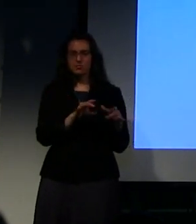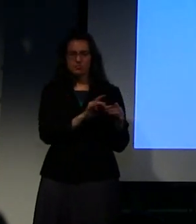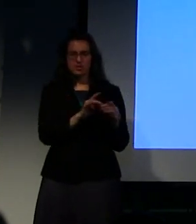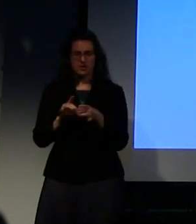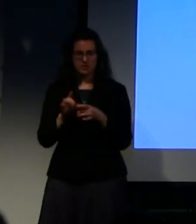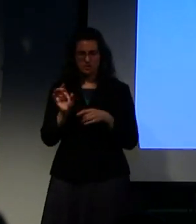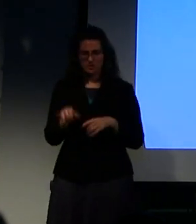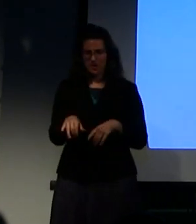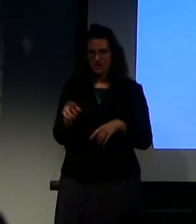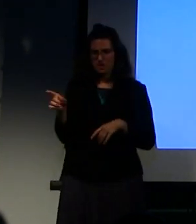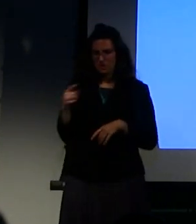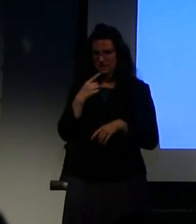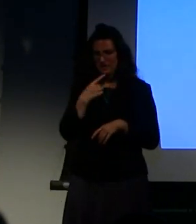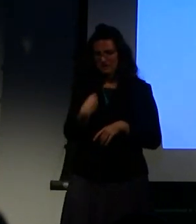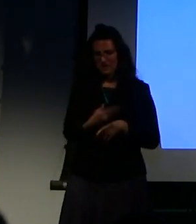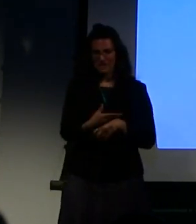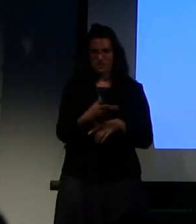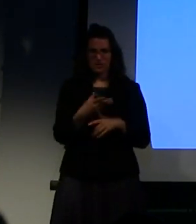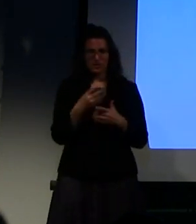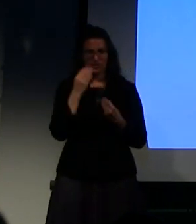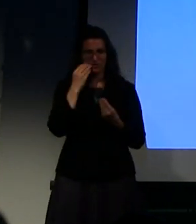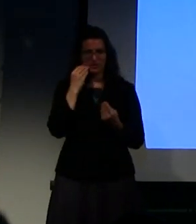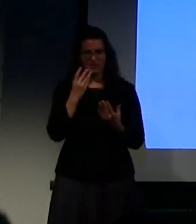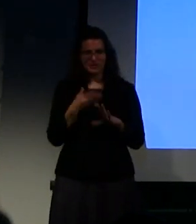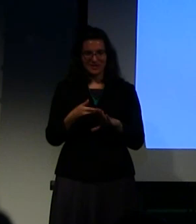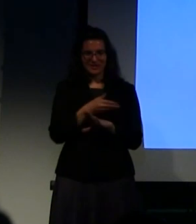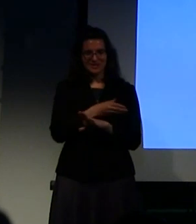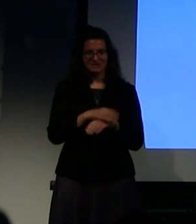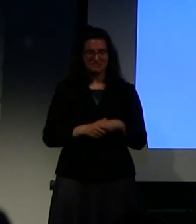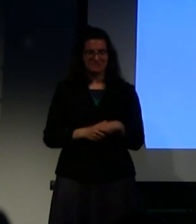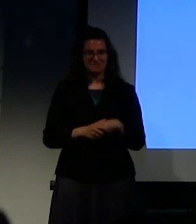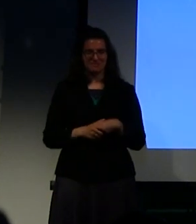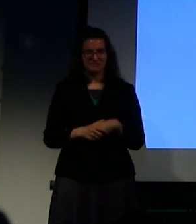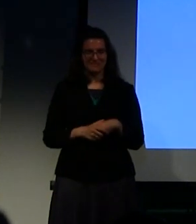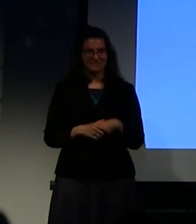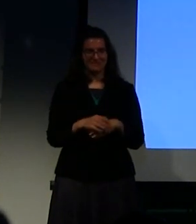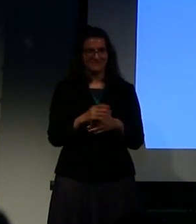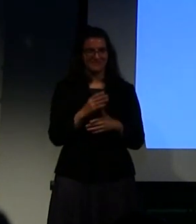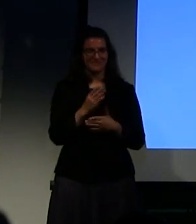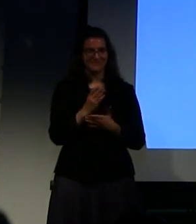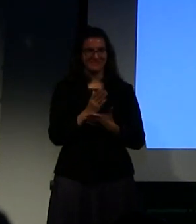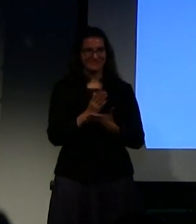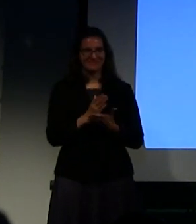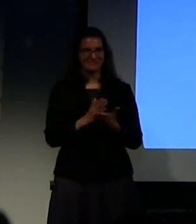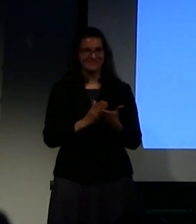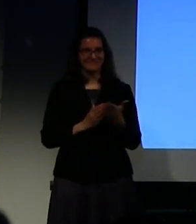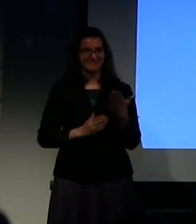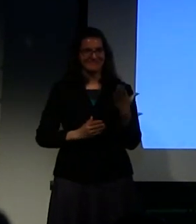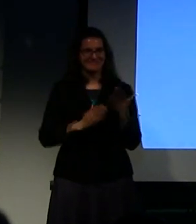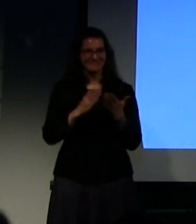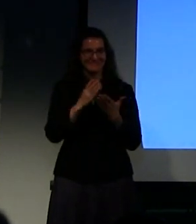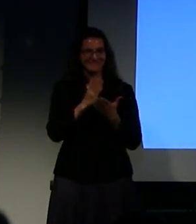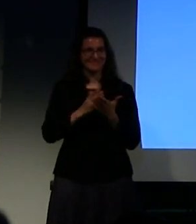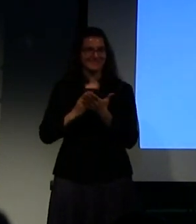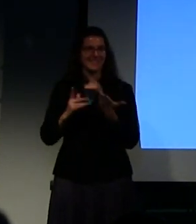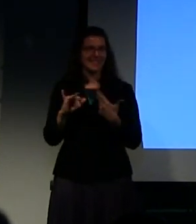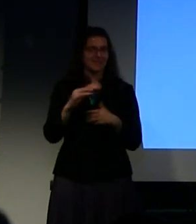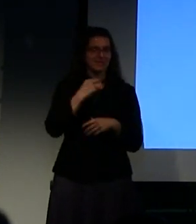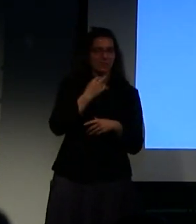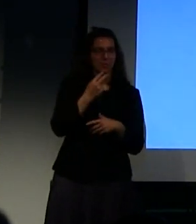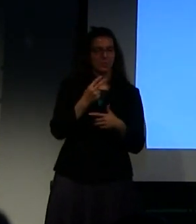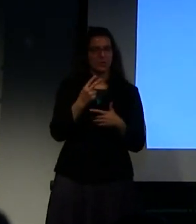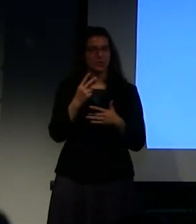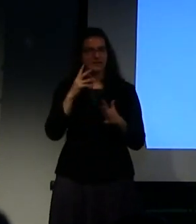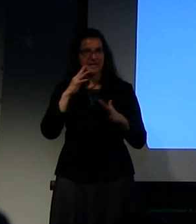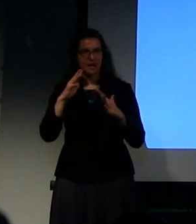you said you gave her information ahead of time. Some of the sections that were sort of like the vocal sounds that someone else